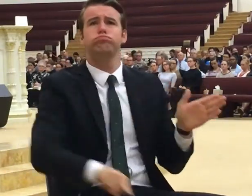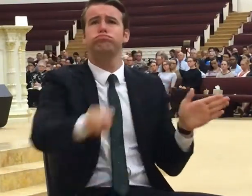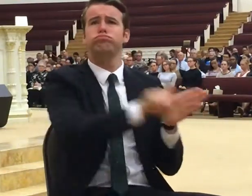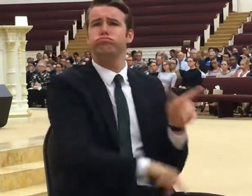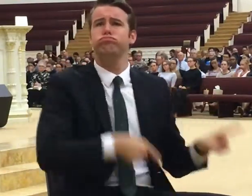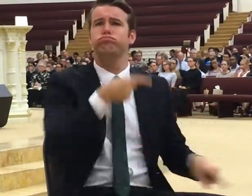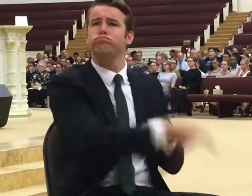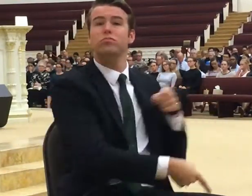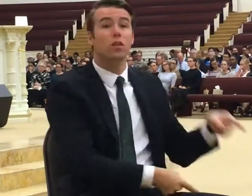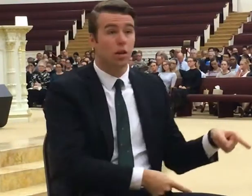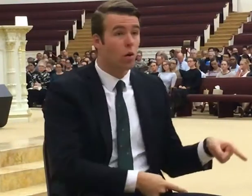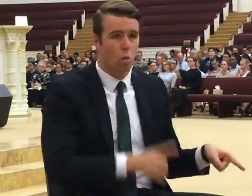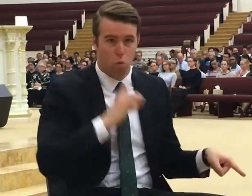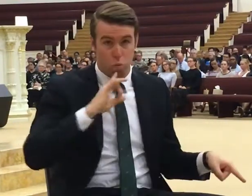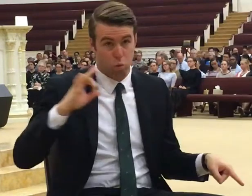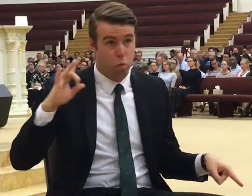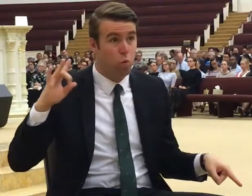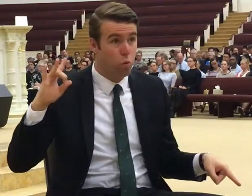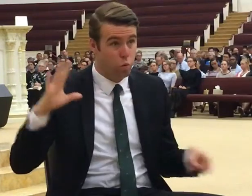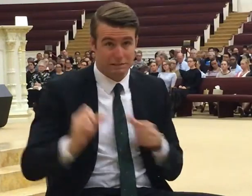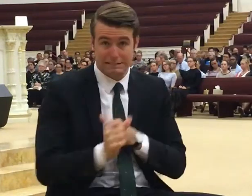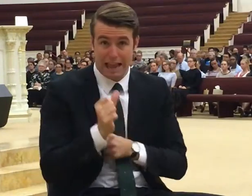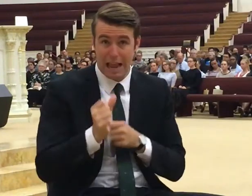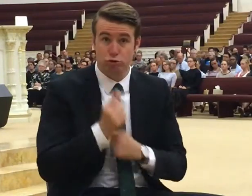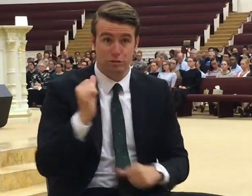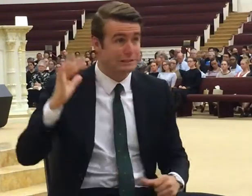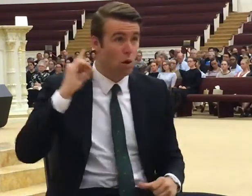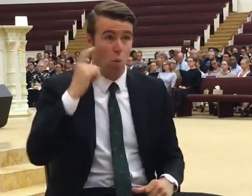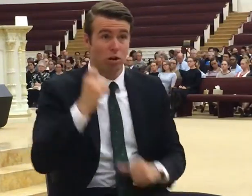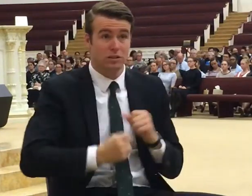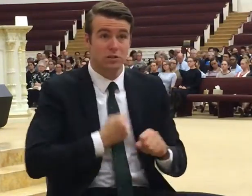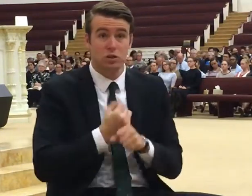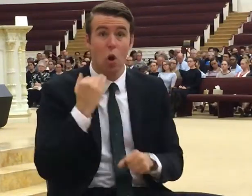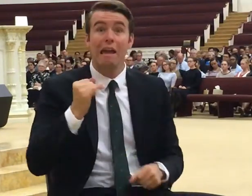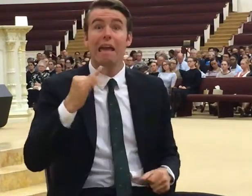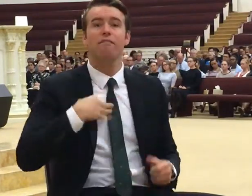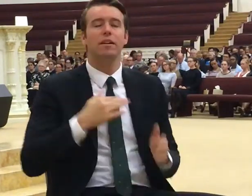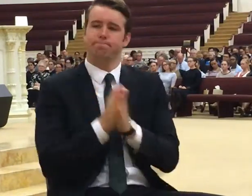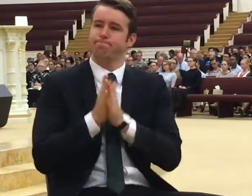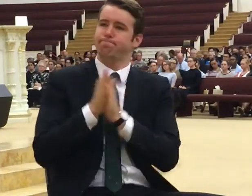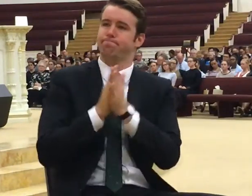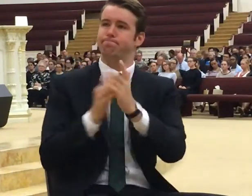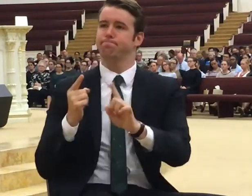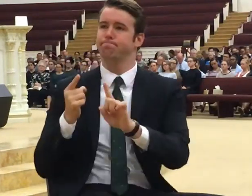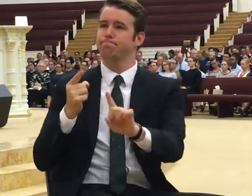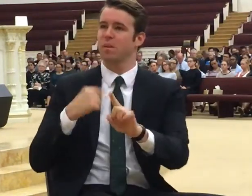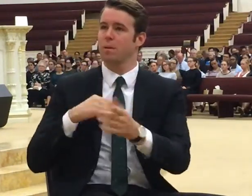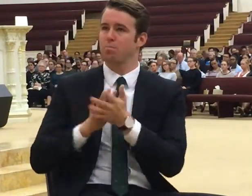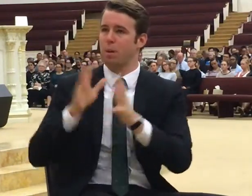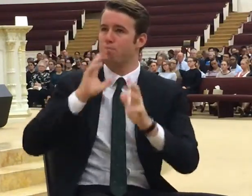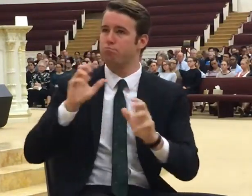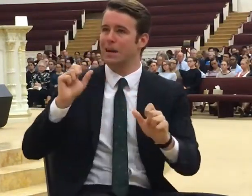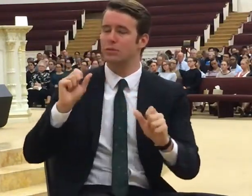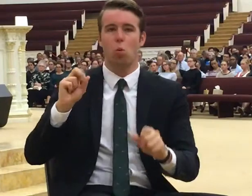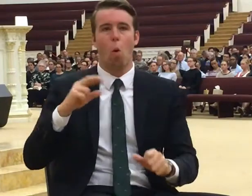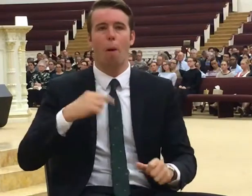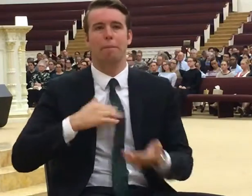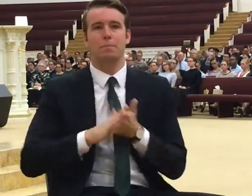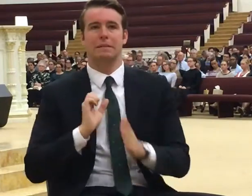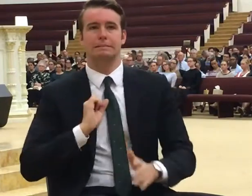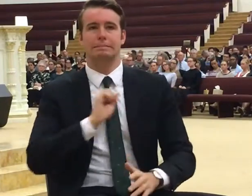landed you in deep water. You could not have been elected to office and spoken